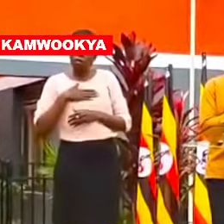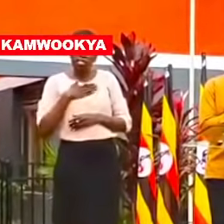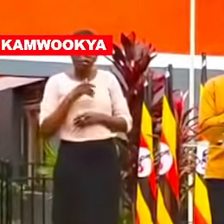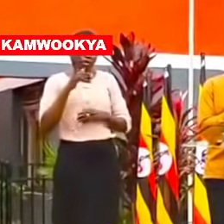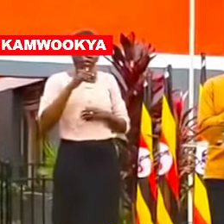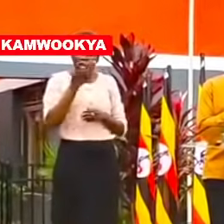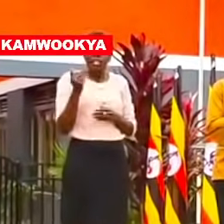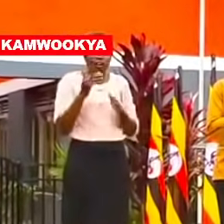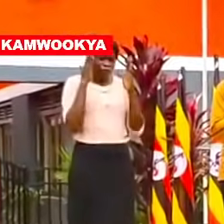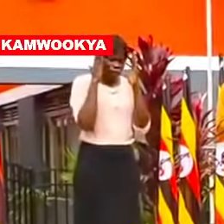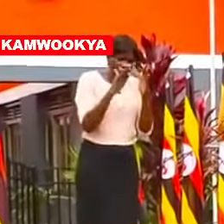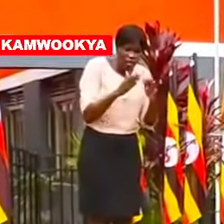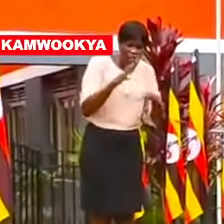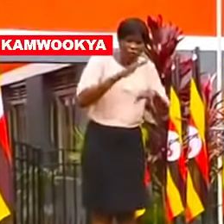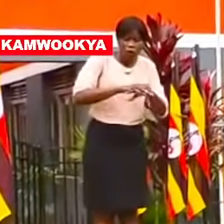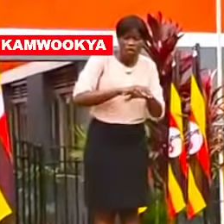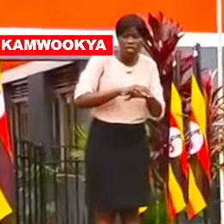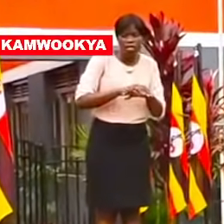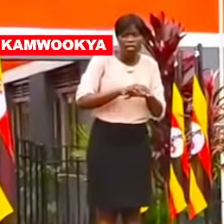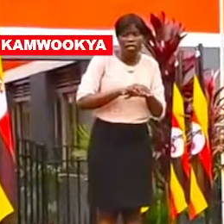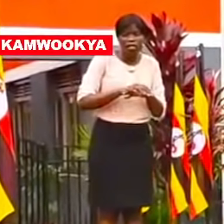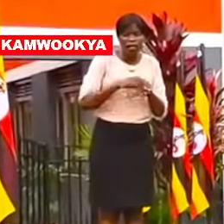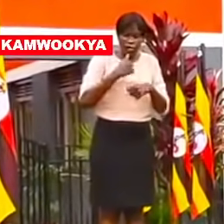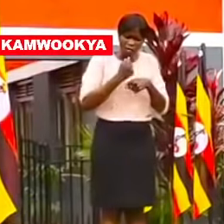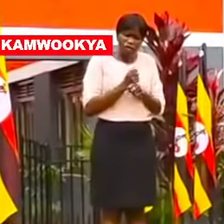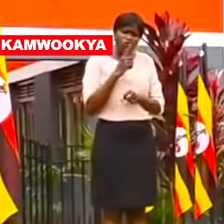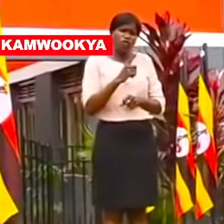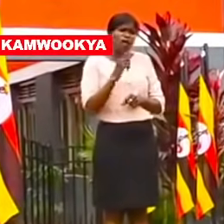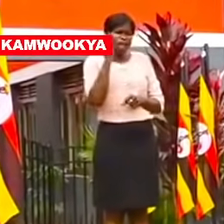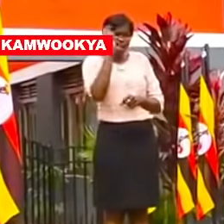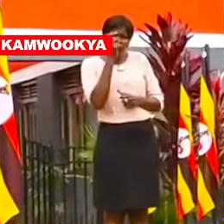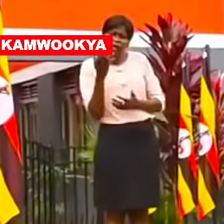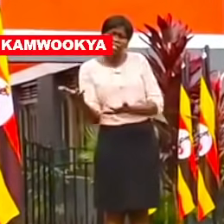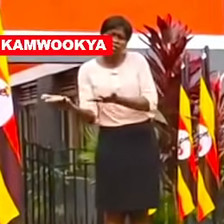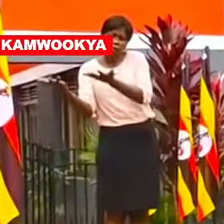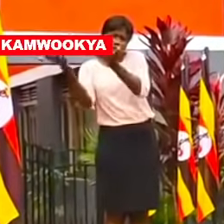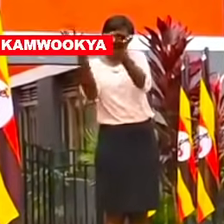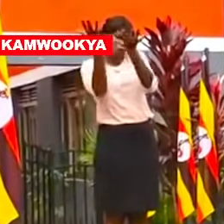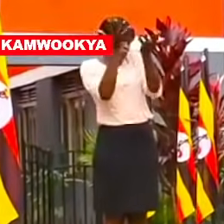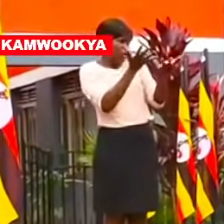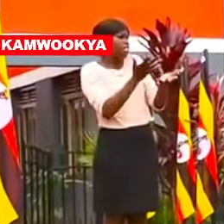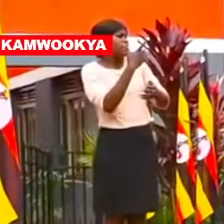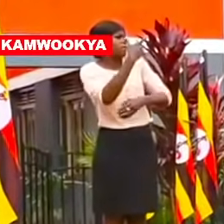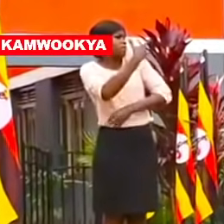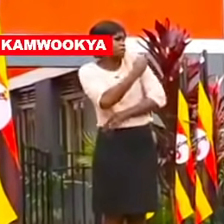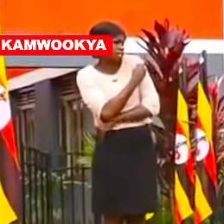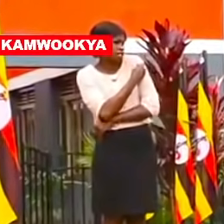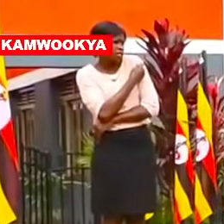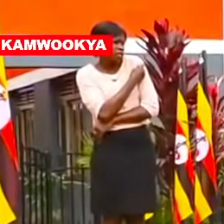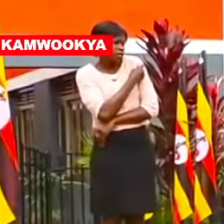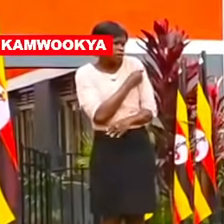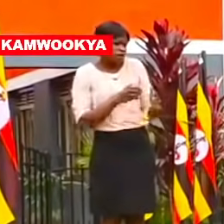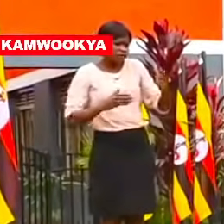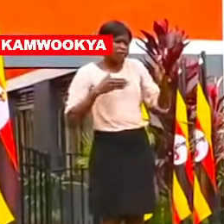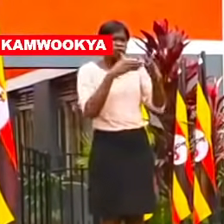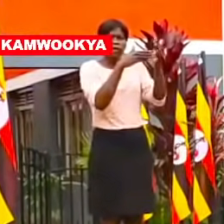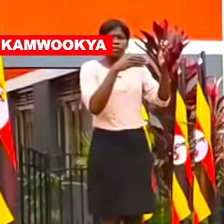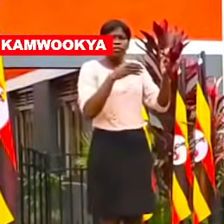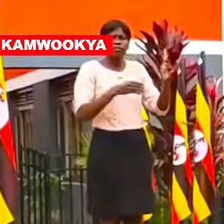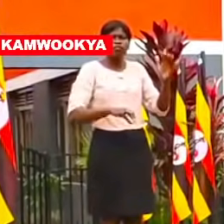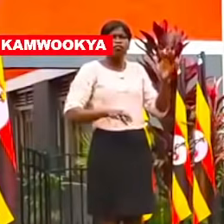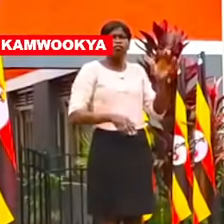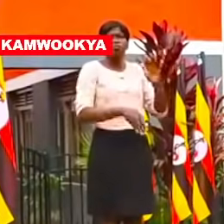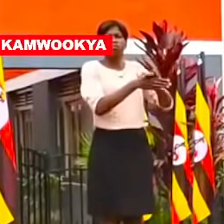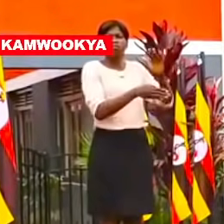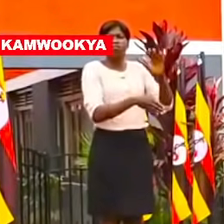focusing more on making sure government brings in vaccines, not on locking people out. which people are being locked out